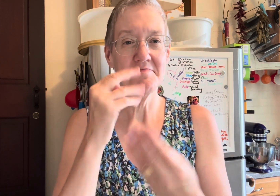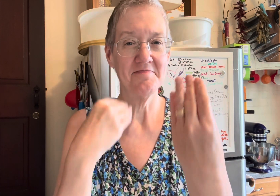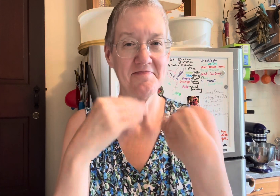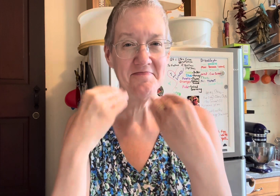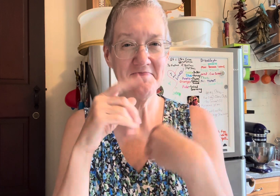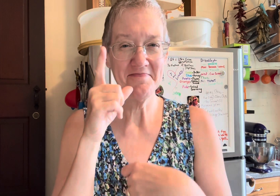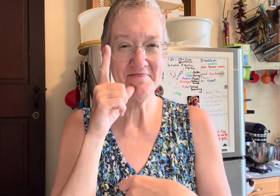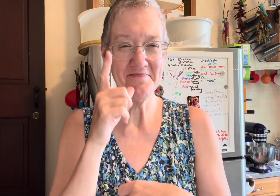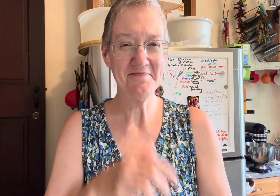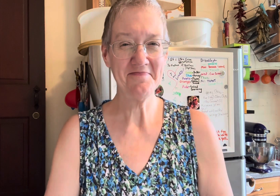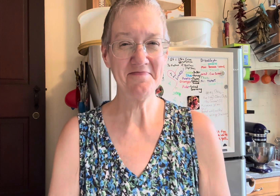the garden.